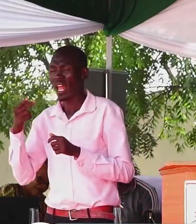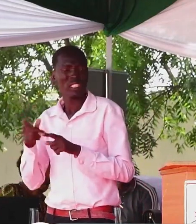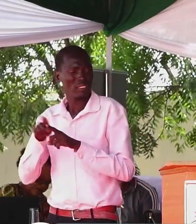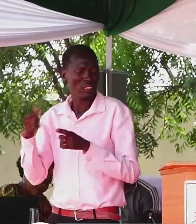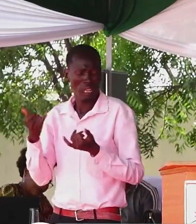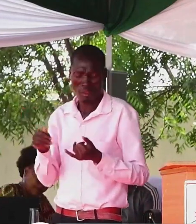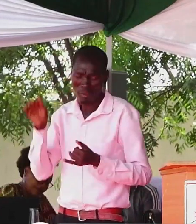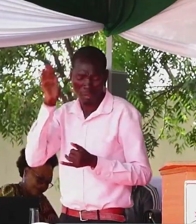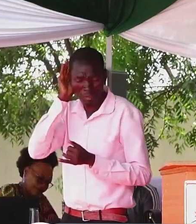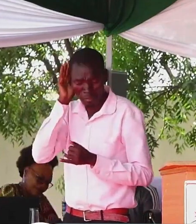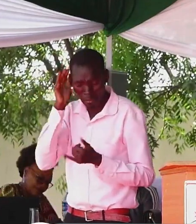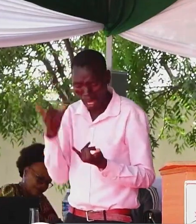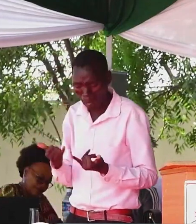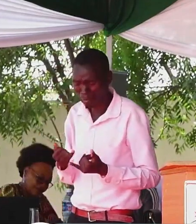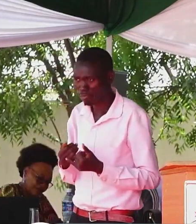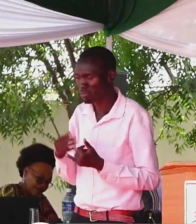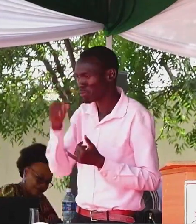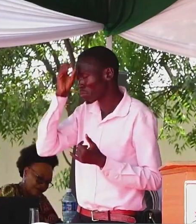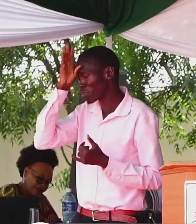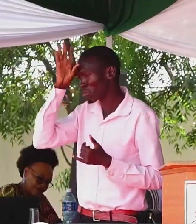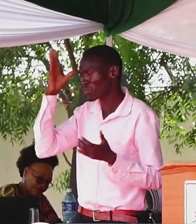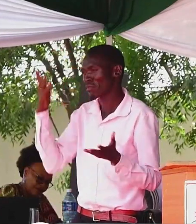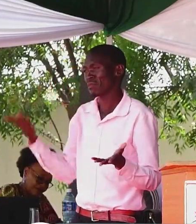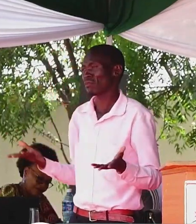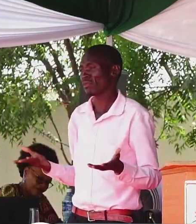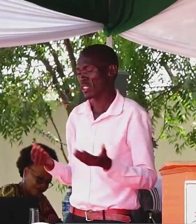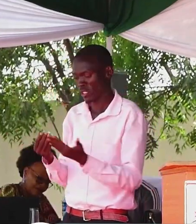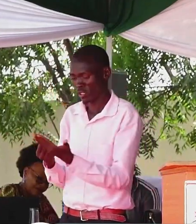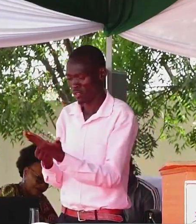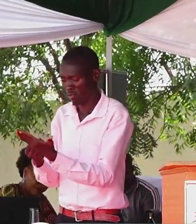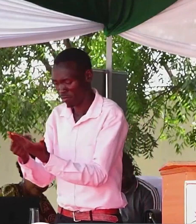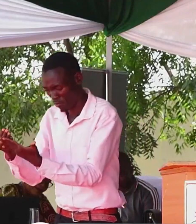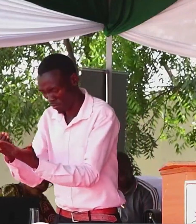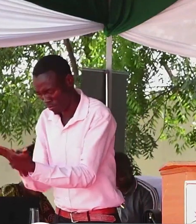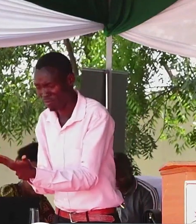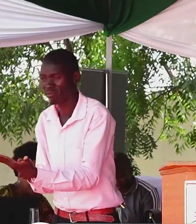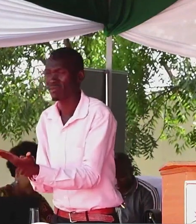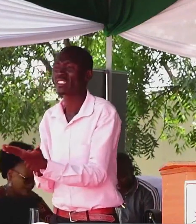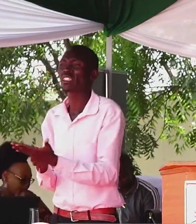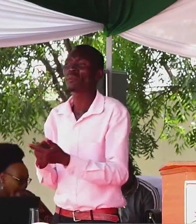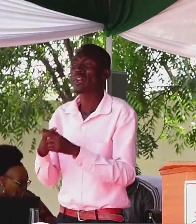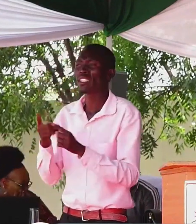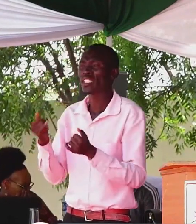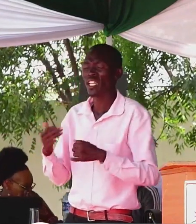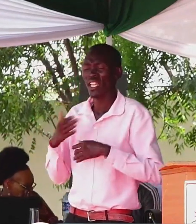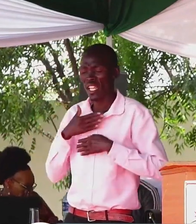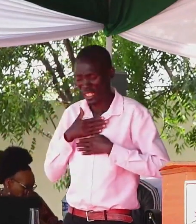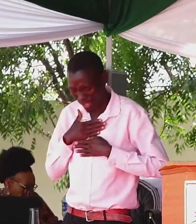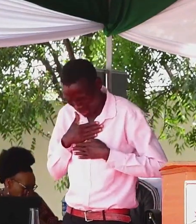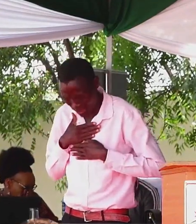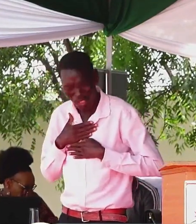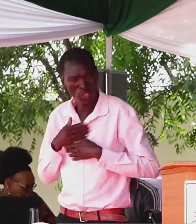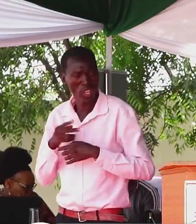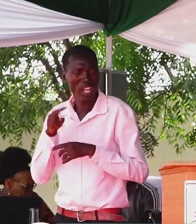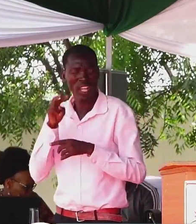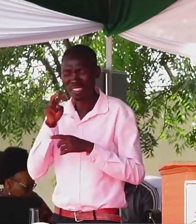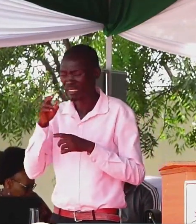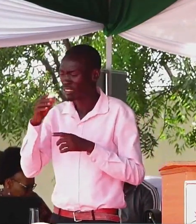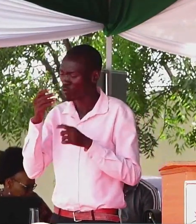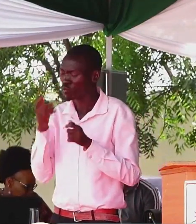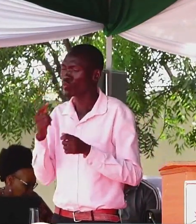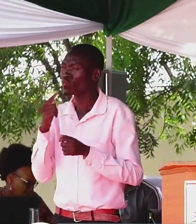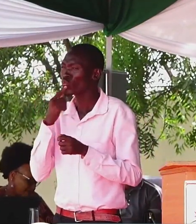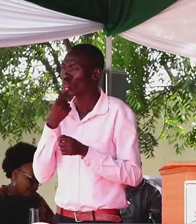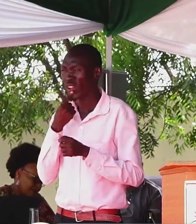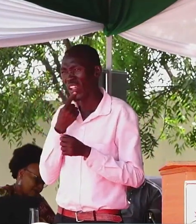it now when I was given these statistics. So Your Excellency, you can see Turkana County